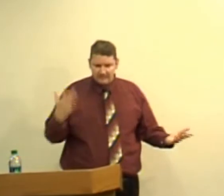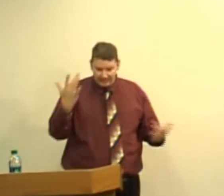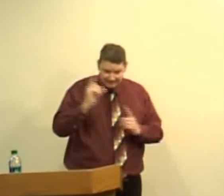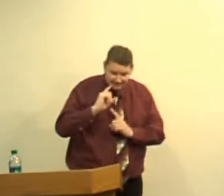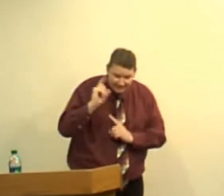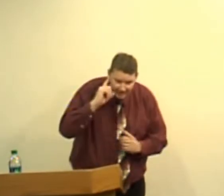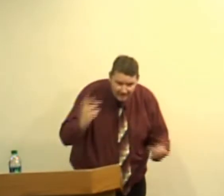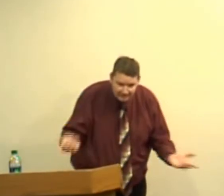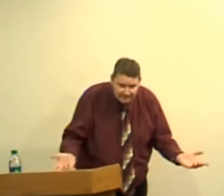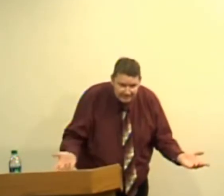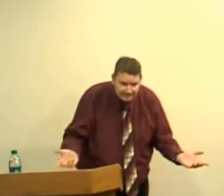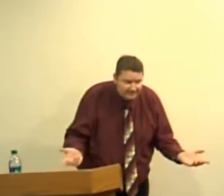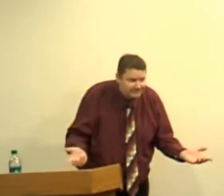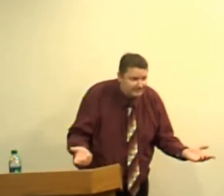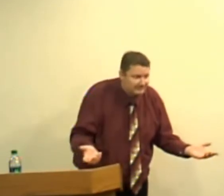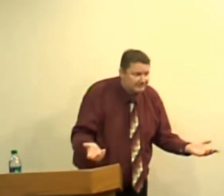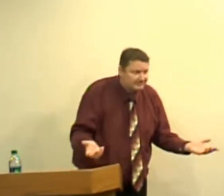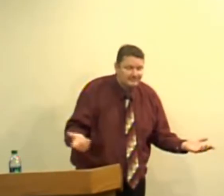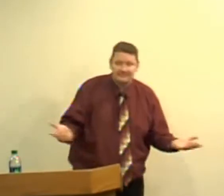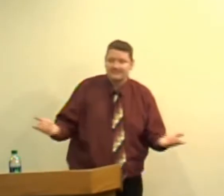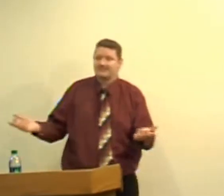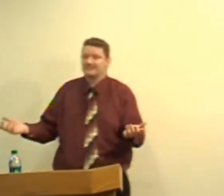prohibited from getting driver's licenses, just because they were deaf.